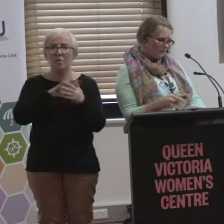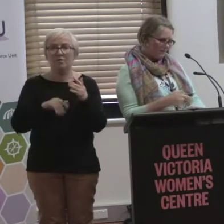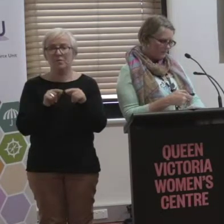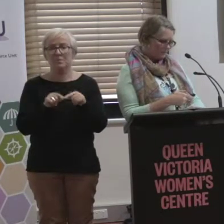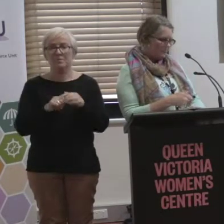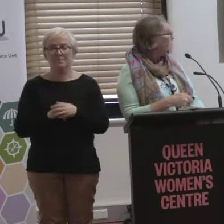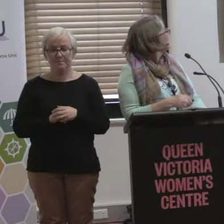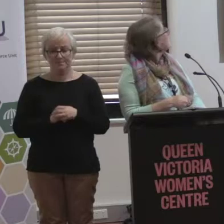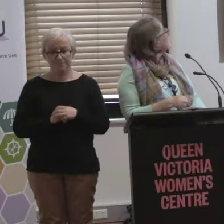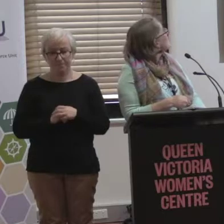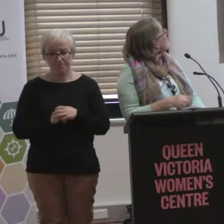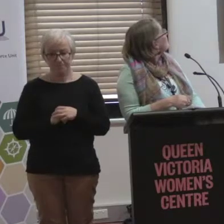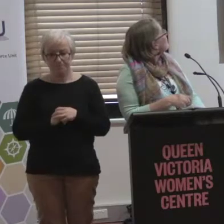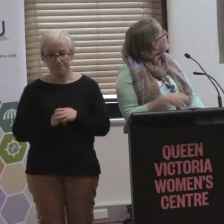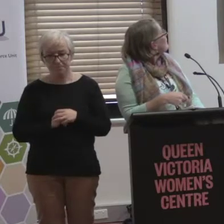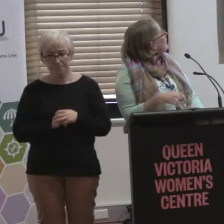Act.